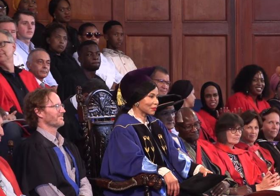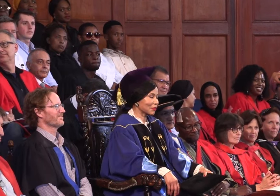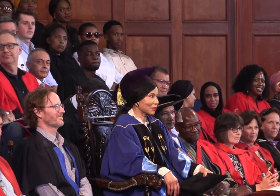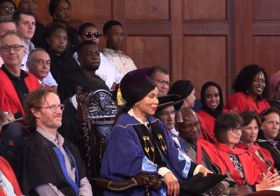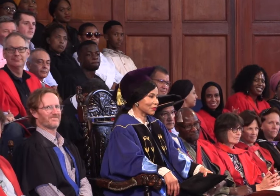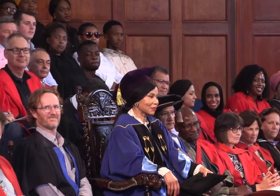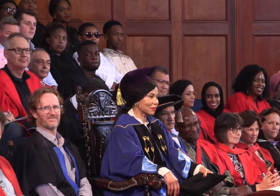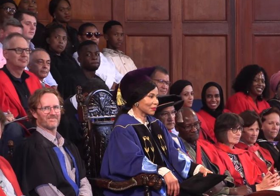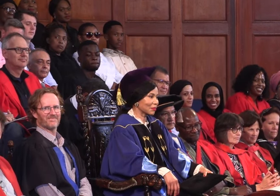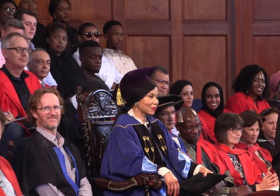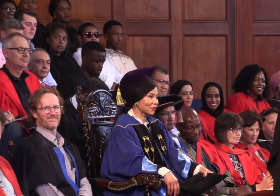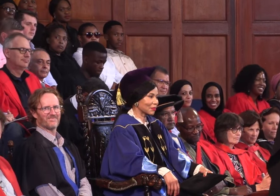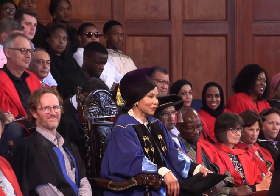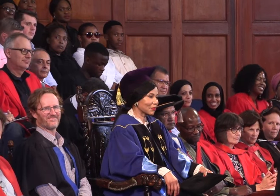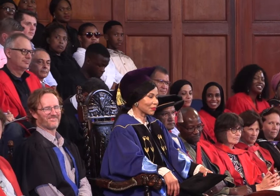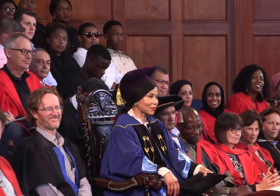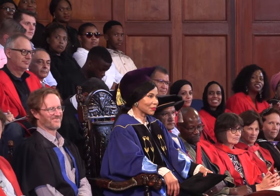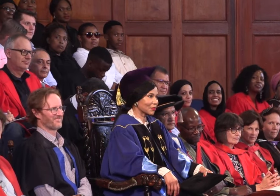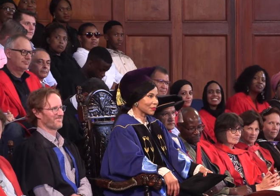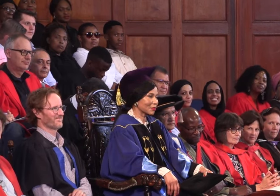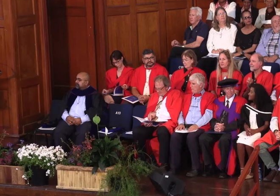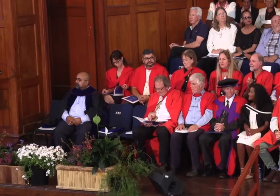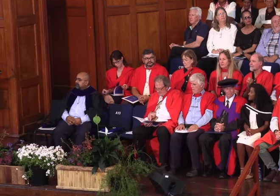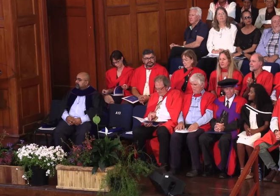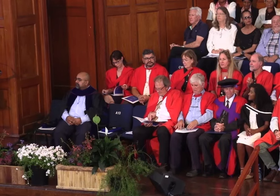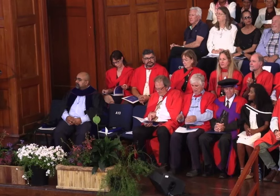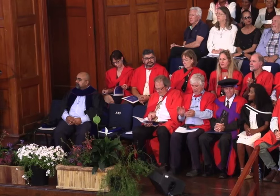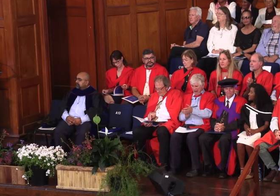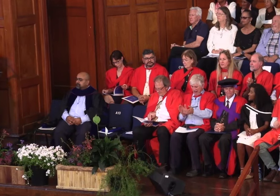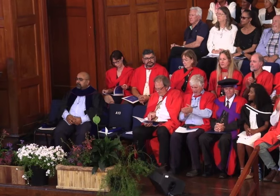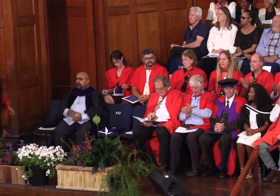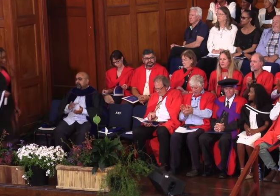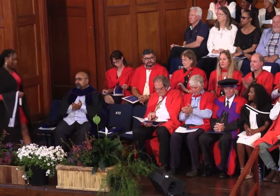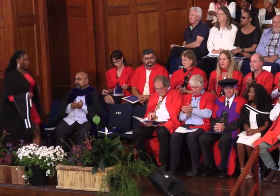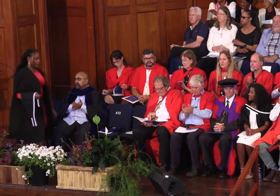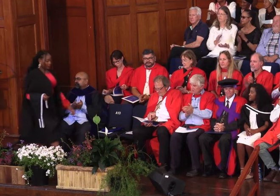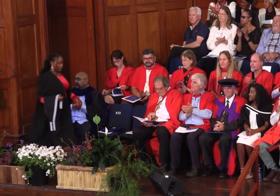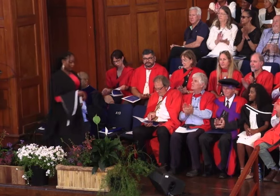For the degree of Master of Laws, Esther Barbara Wambui Karanja.